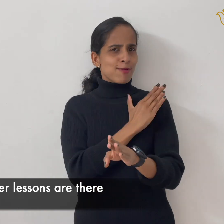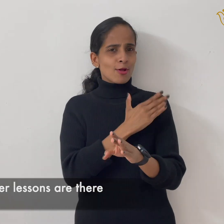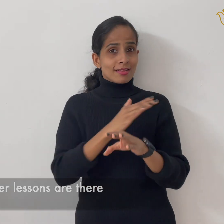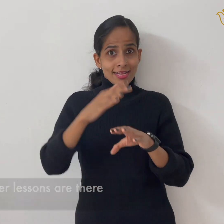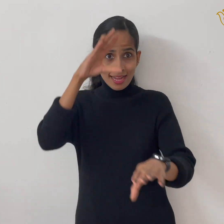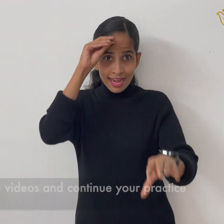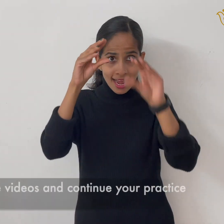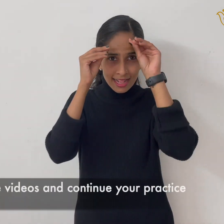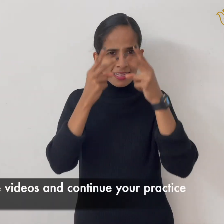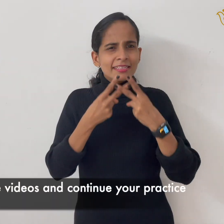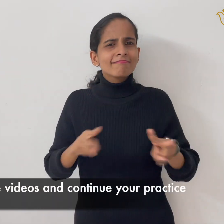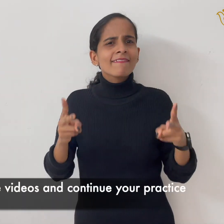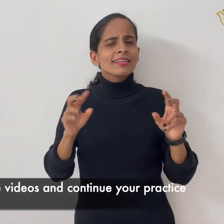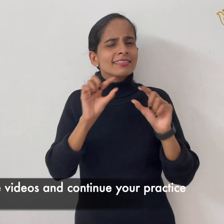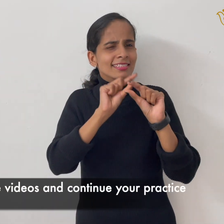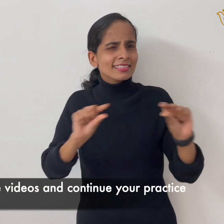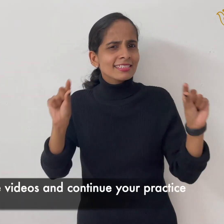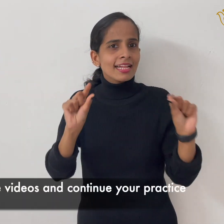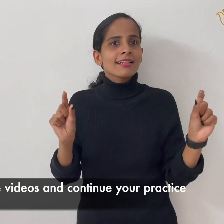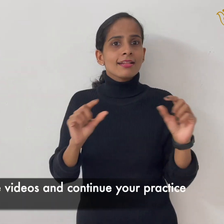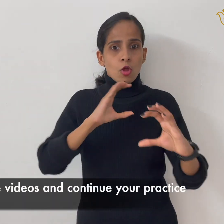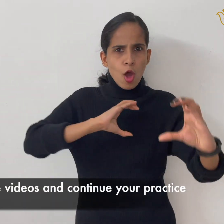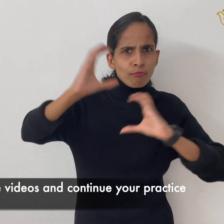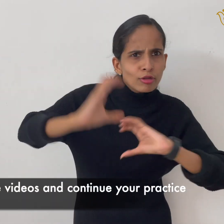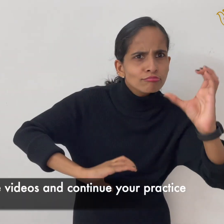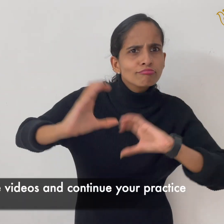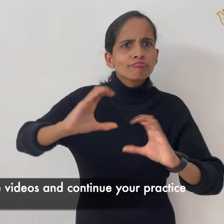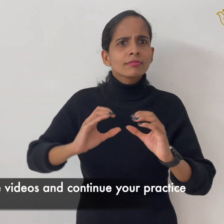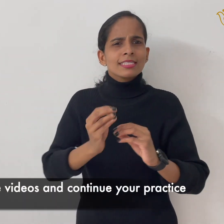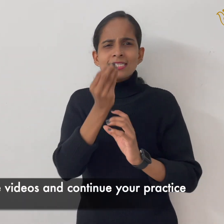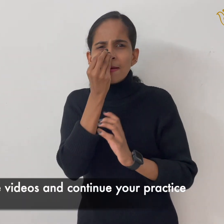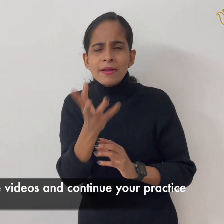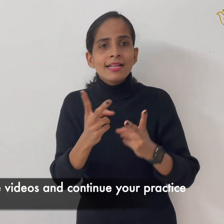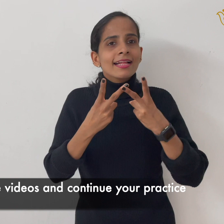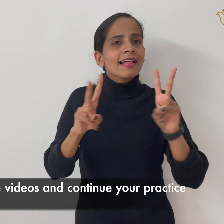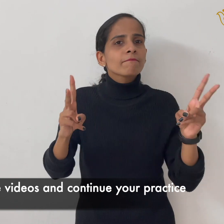You can watch those videos and continue your practice.